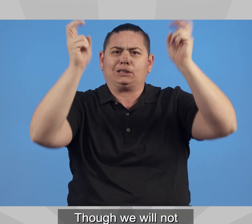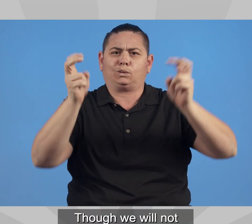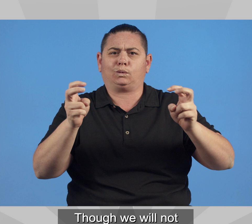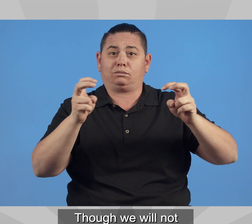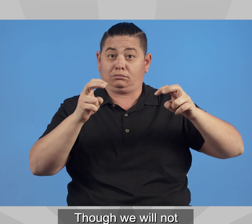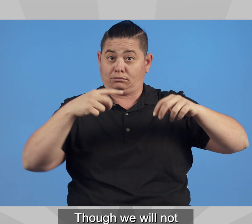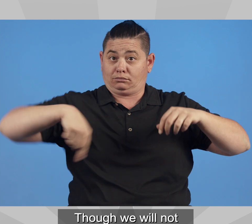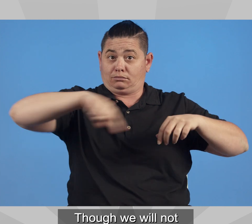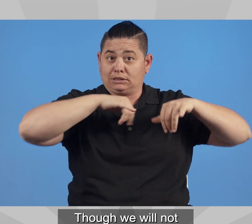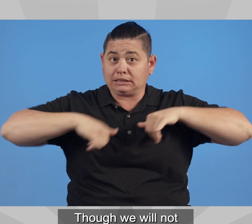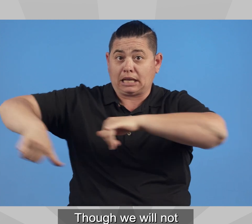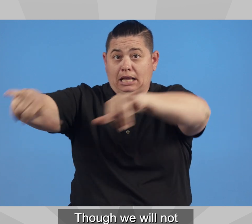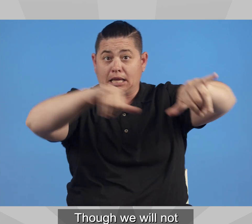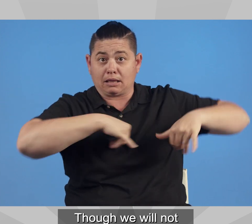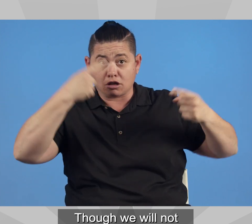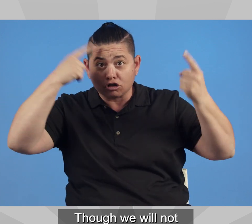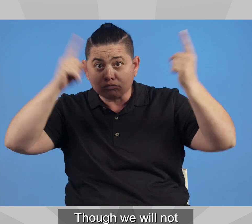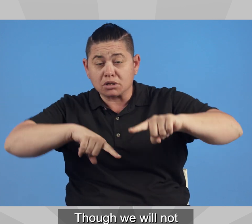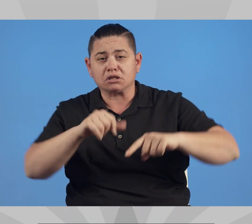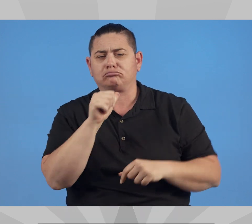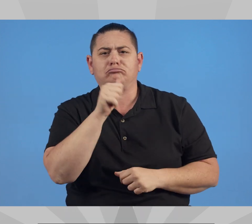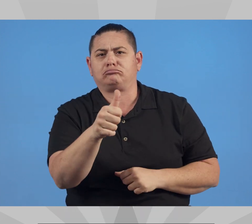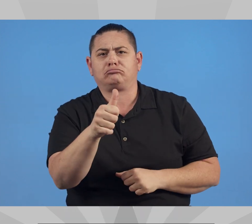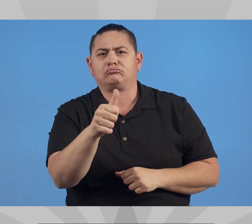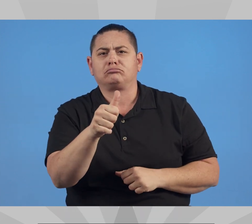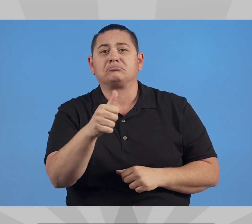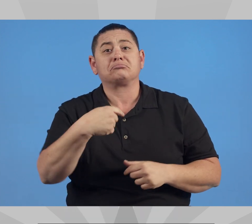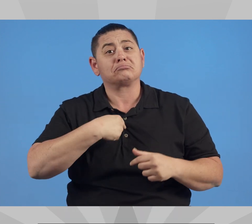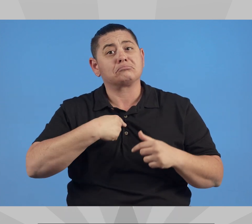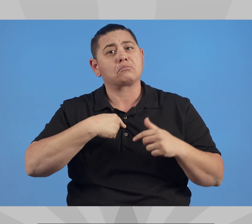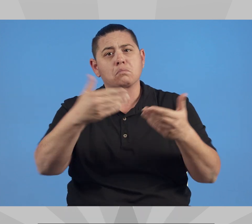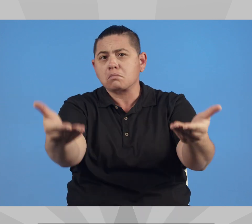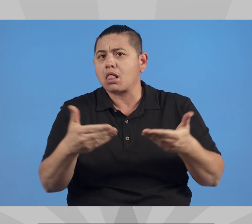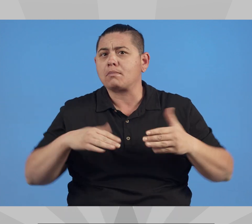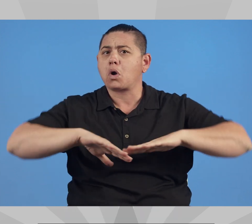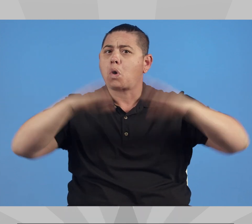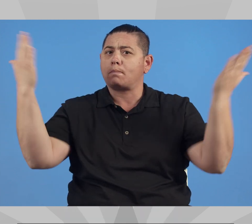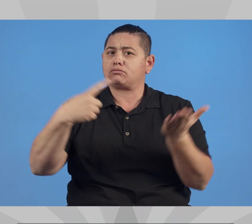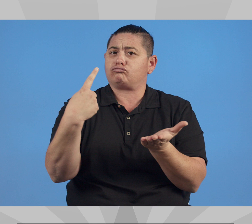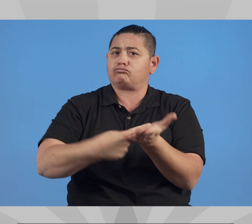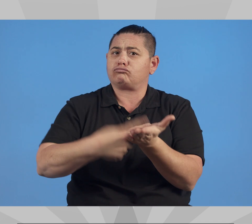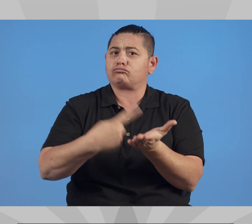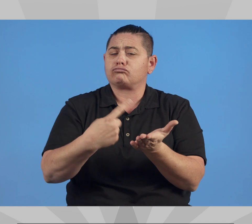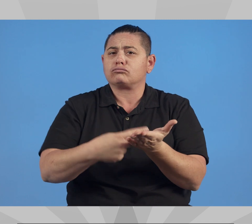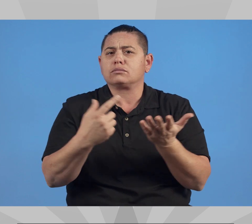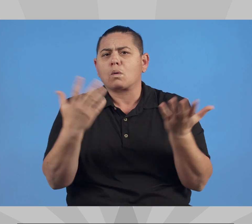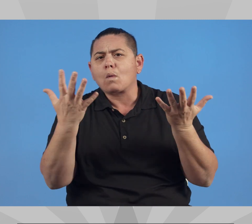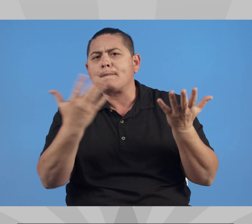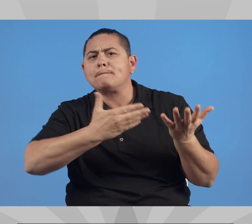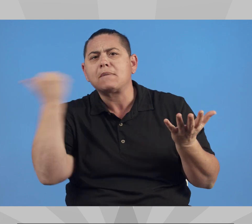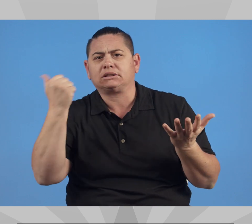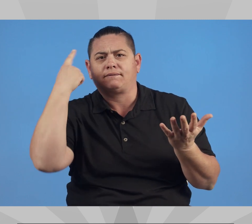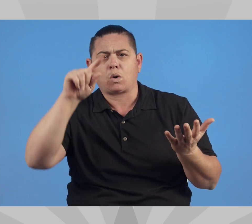Though we will not agree on all the issues, I will always welcome open discussion so we can do what is best